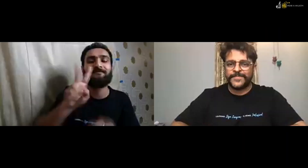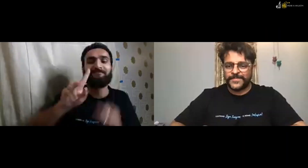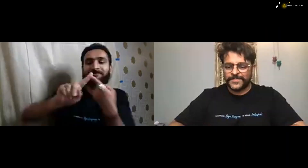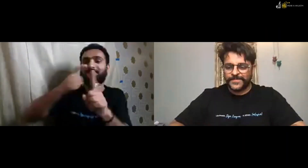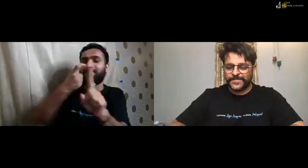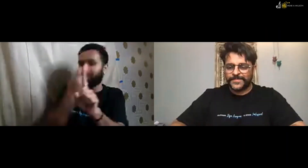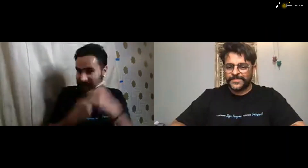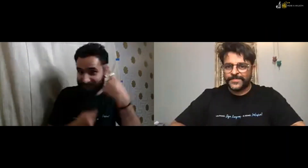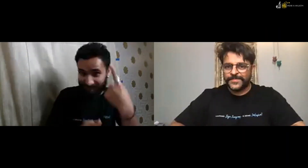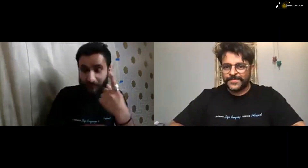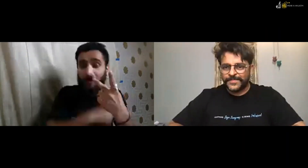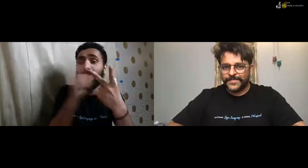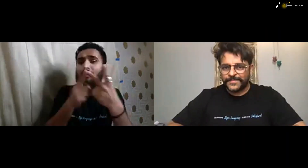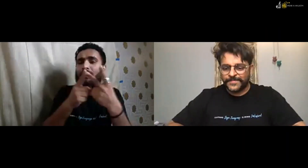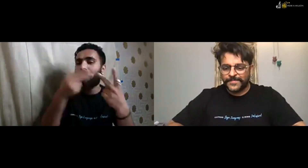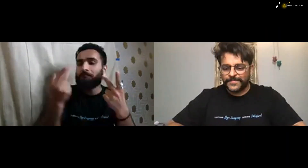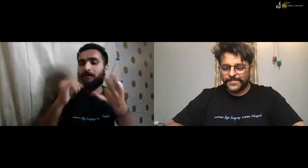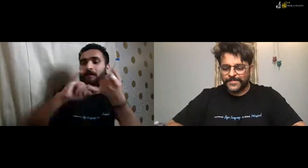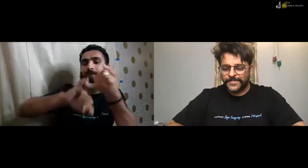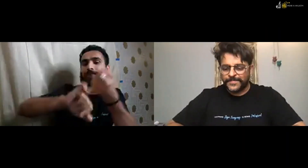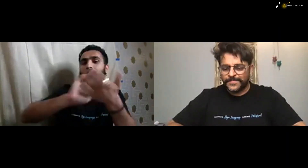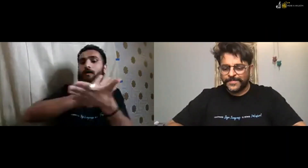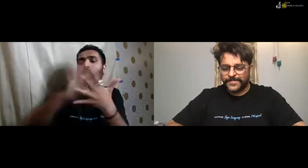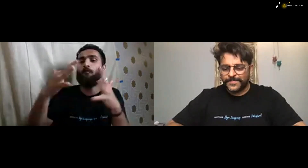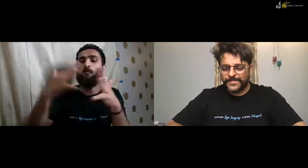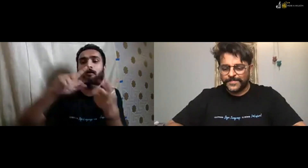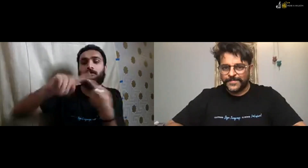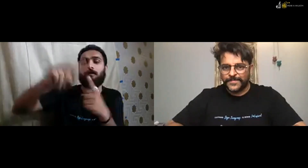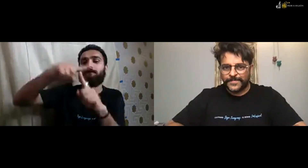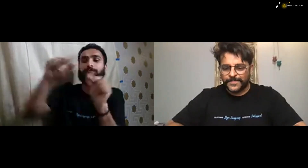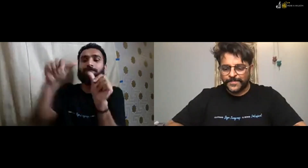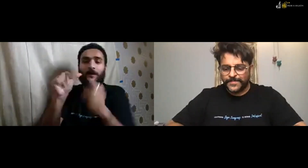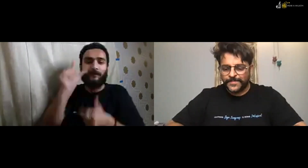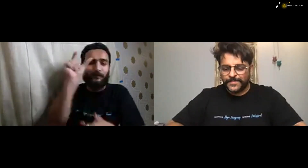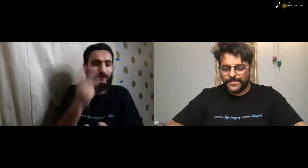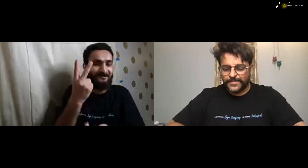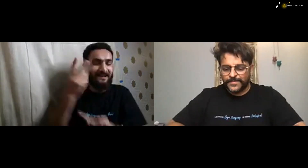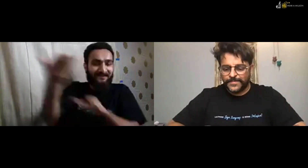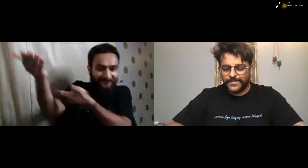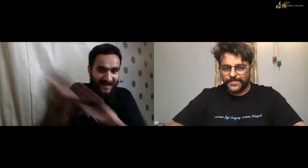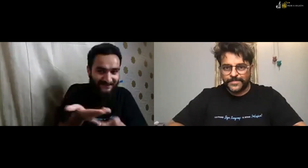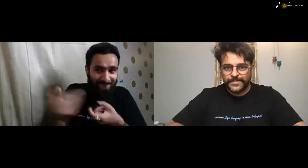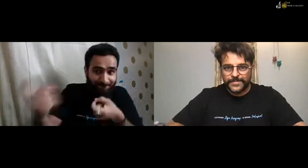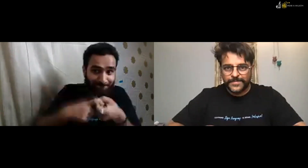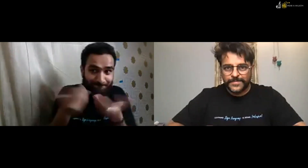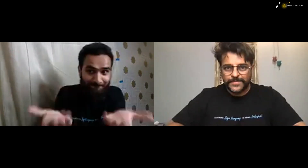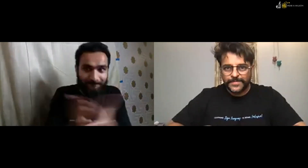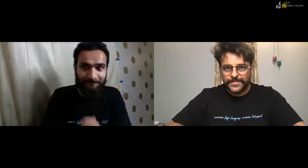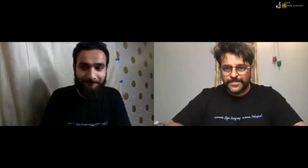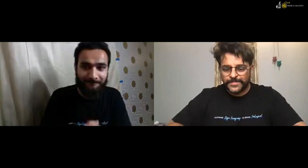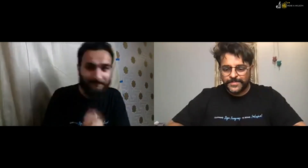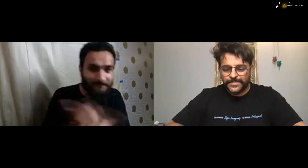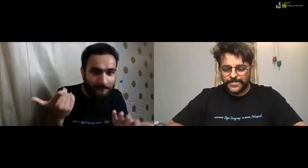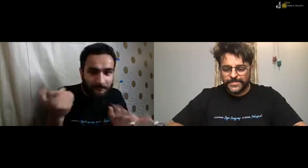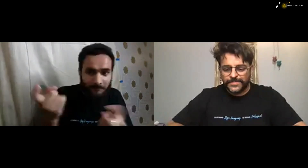Firstly, I am inviting Vivek, and second is Shweta. 2 people, if they